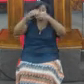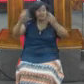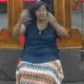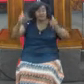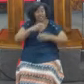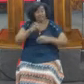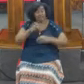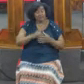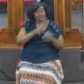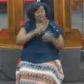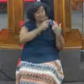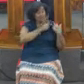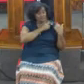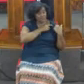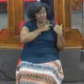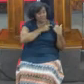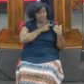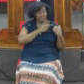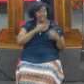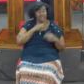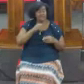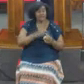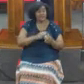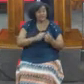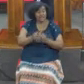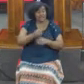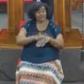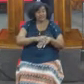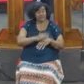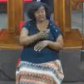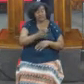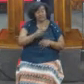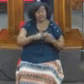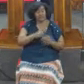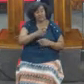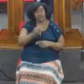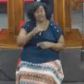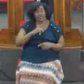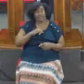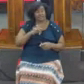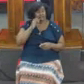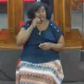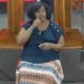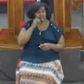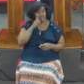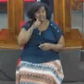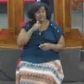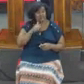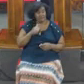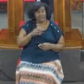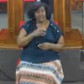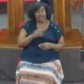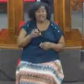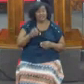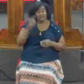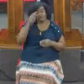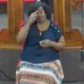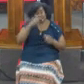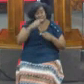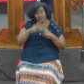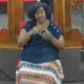that responsibility has been passed on to you and I on a daily basis. I mean, just think about it.